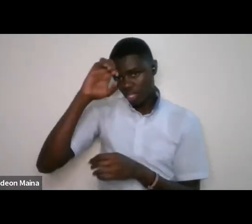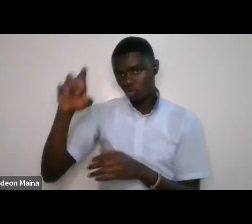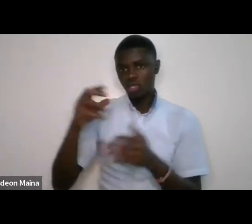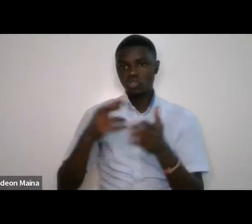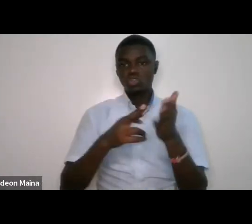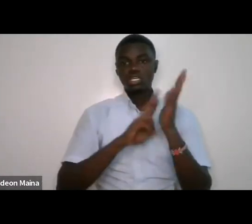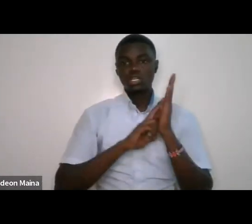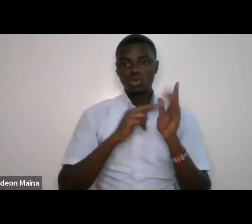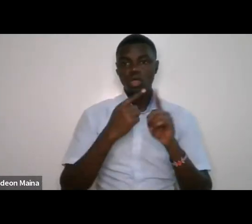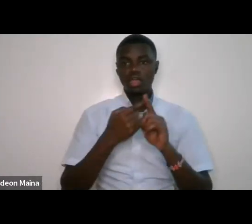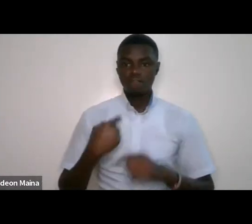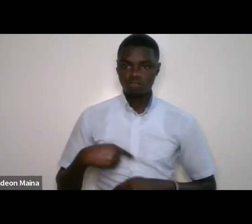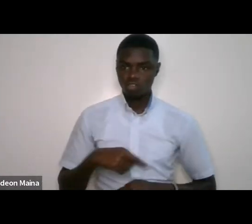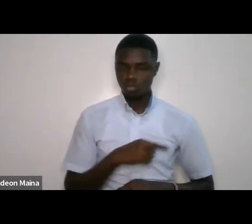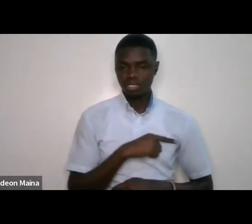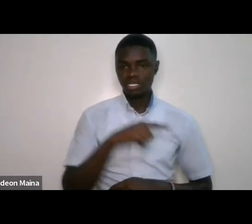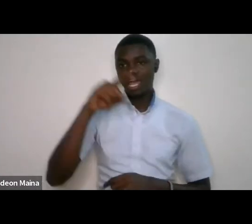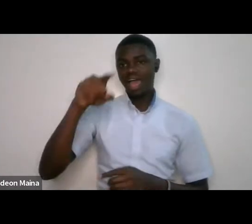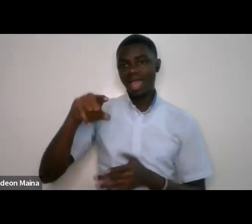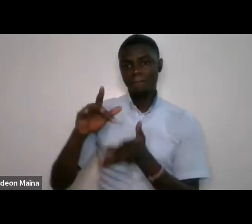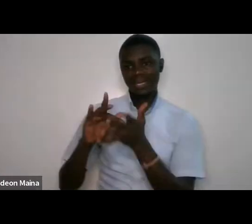Now, I have to emphasize this point.